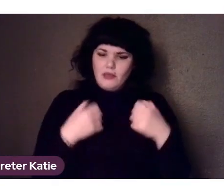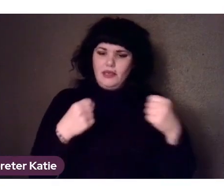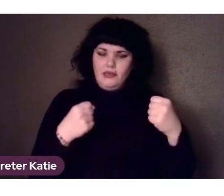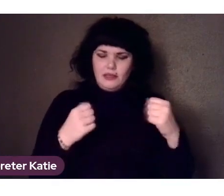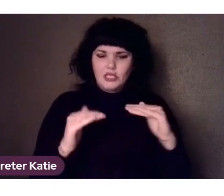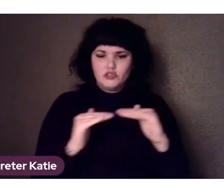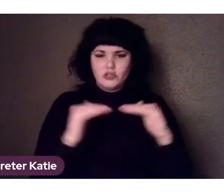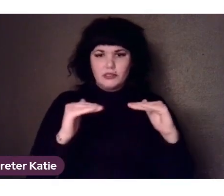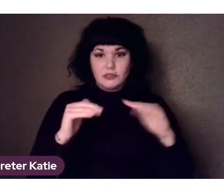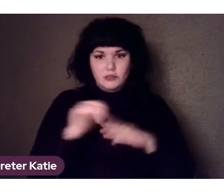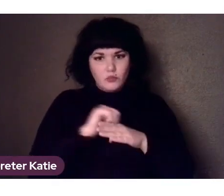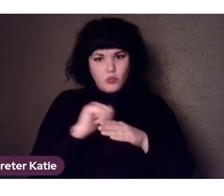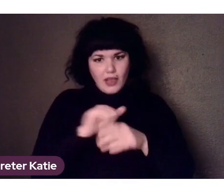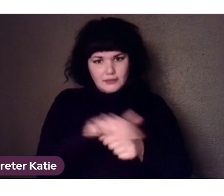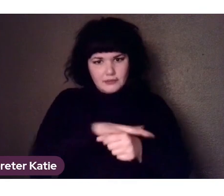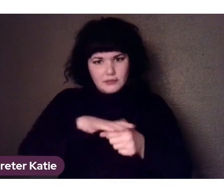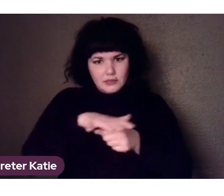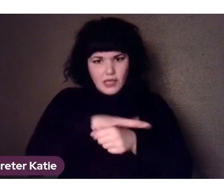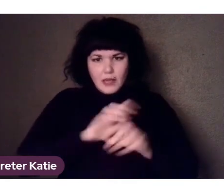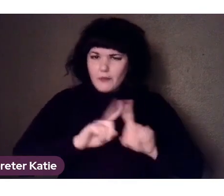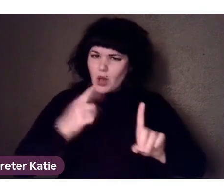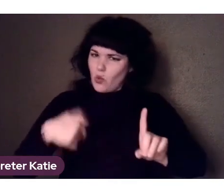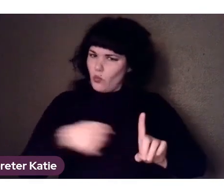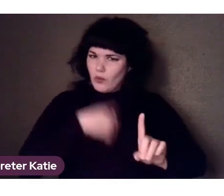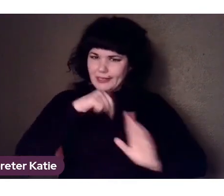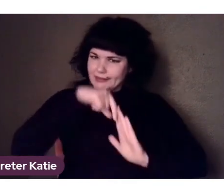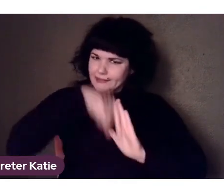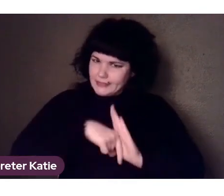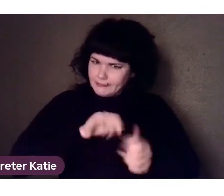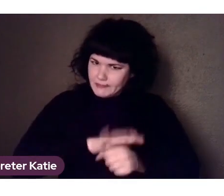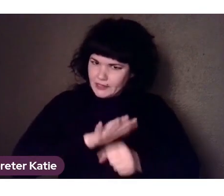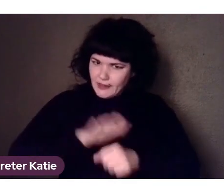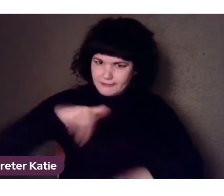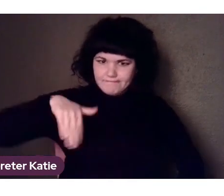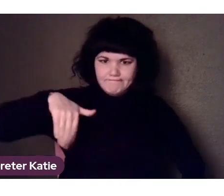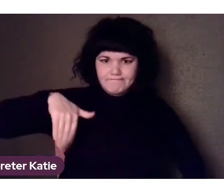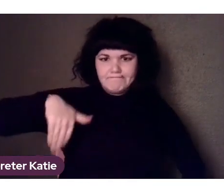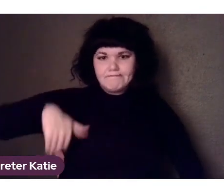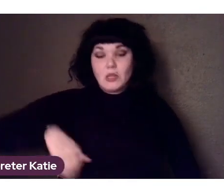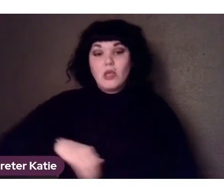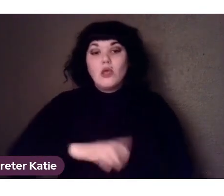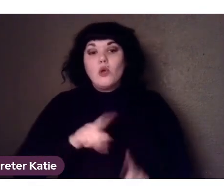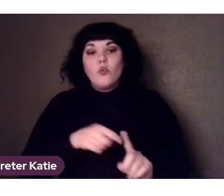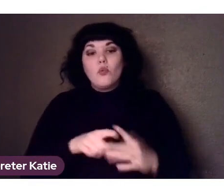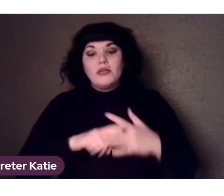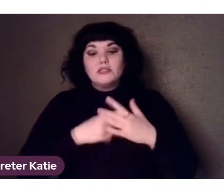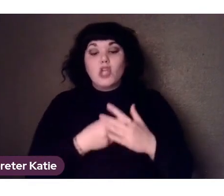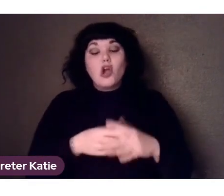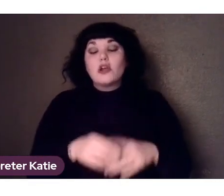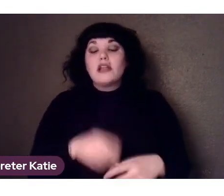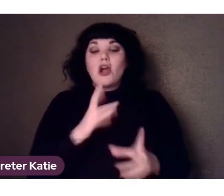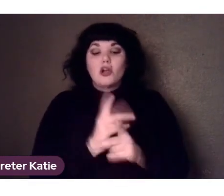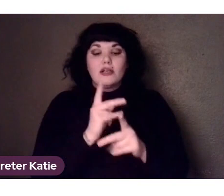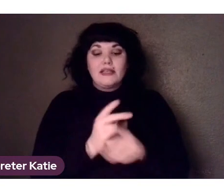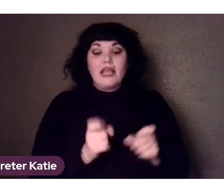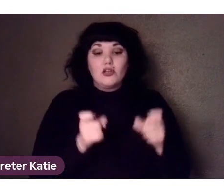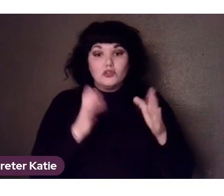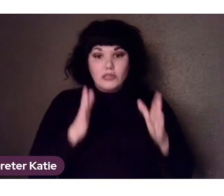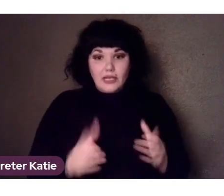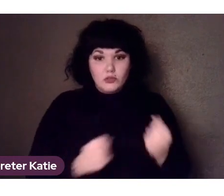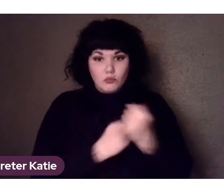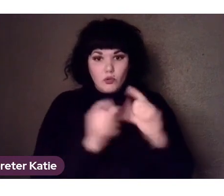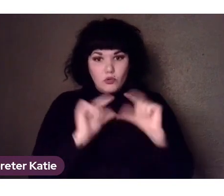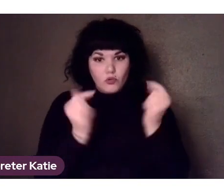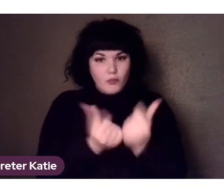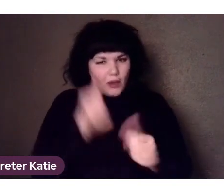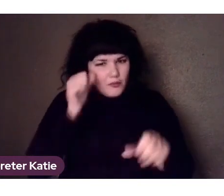but we were not in deep enough yet. When we started our caretaker support group, I remember saying to y'all that we cannot